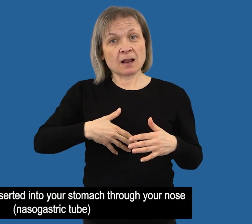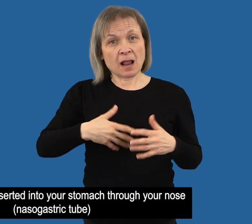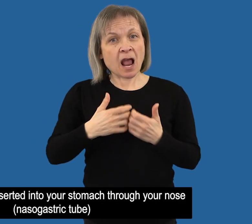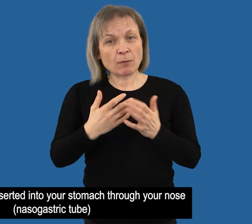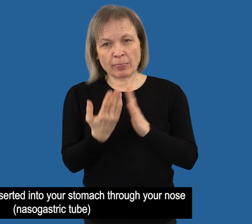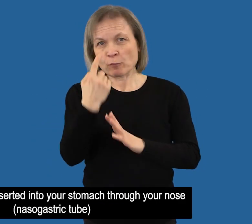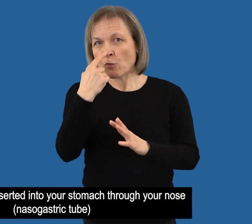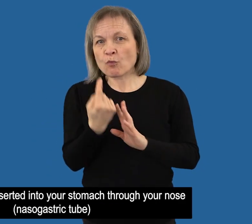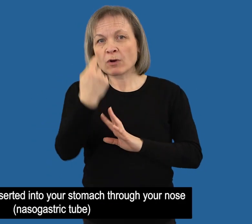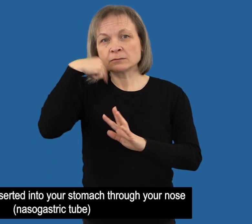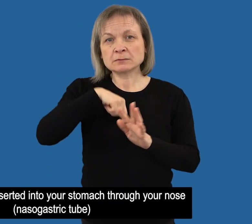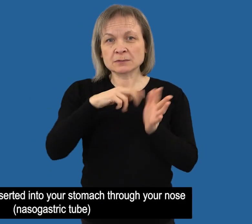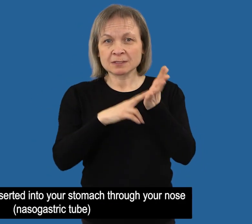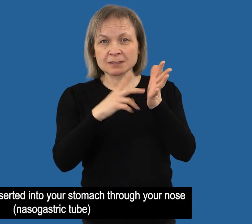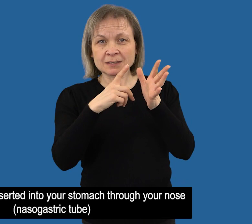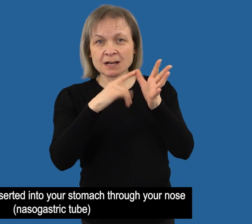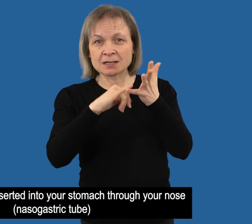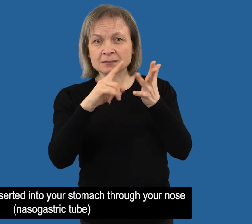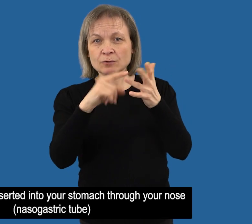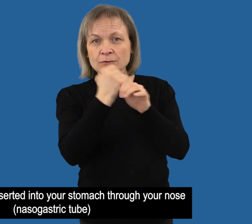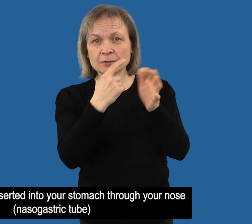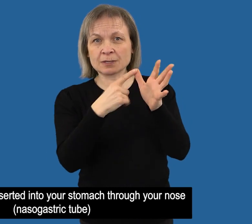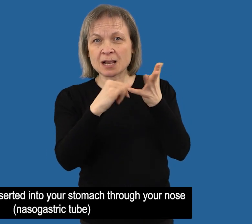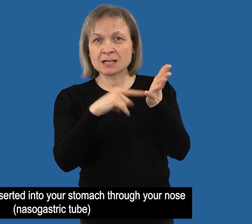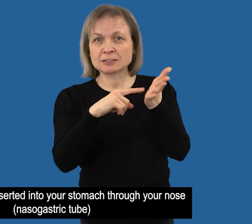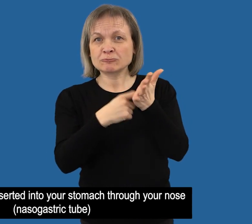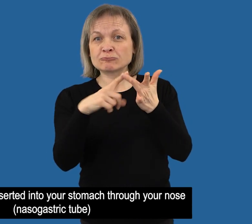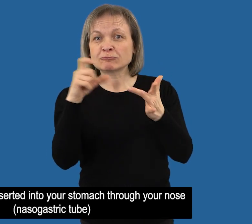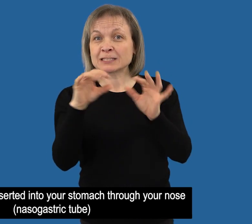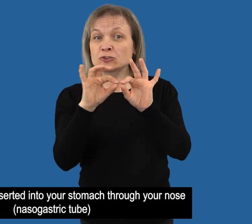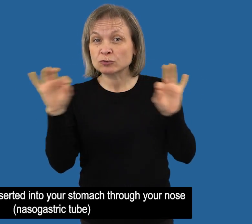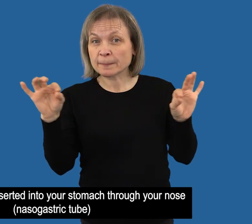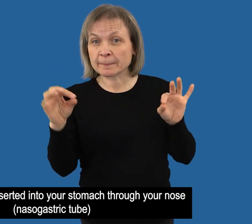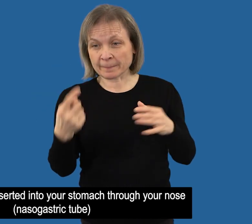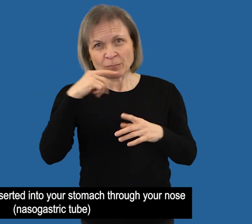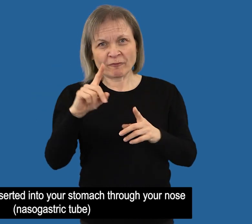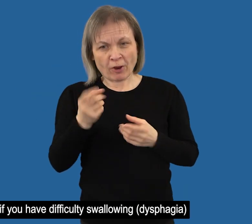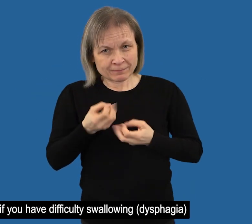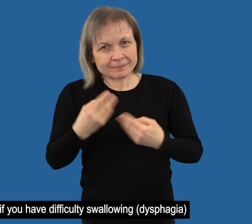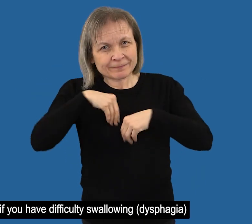a feeding tube inserted into your stomach through your nose, nasogastric tube,